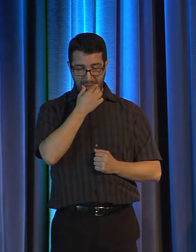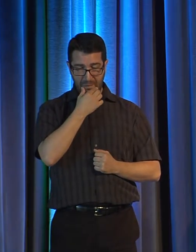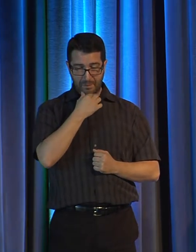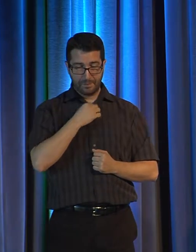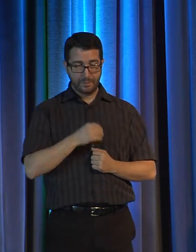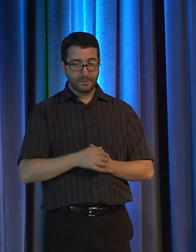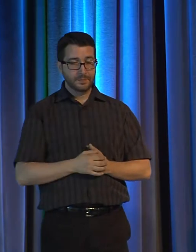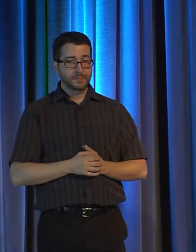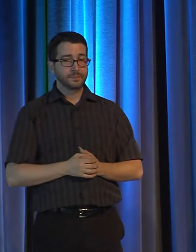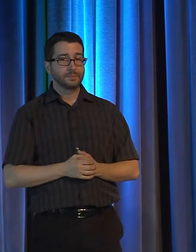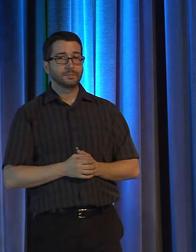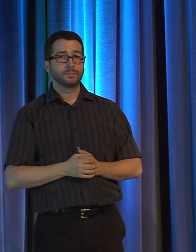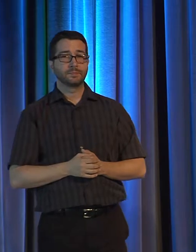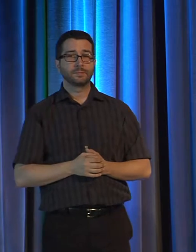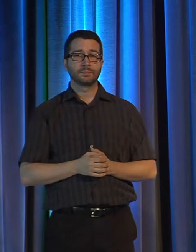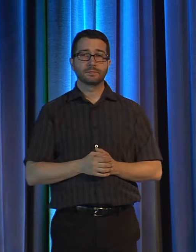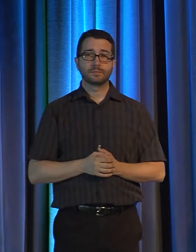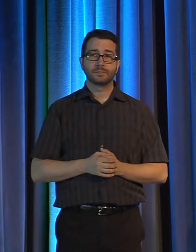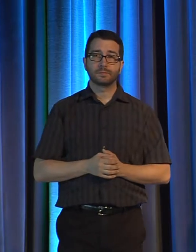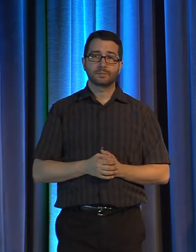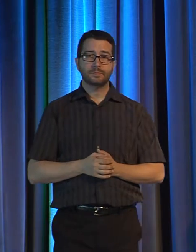Nova Scotia Health Authority was doing.